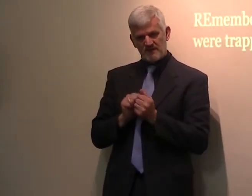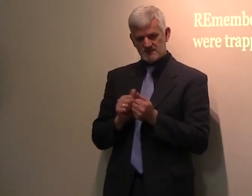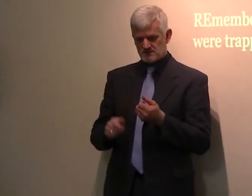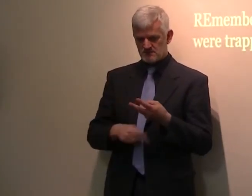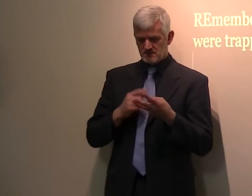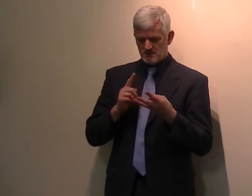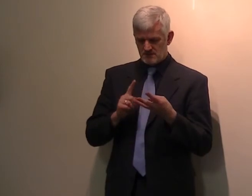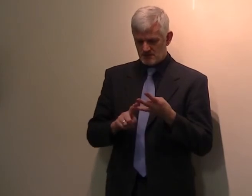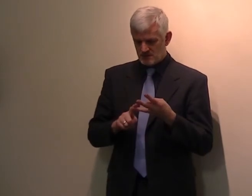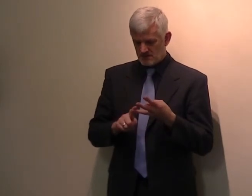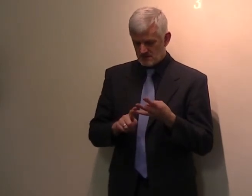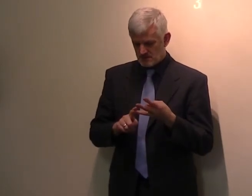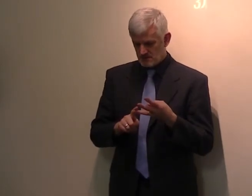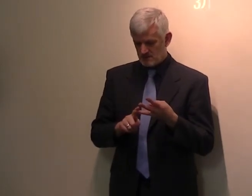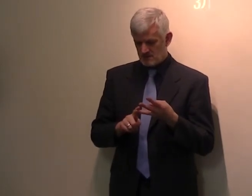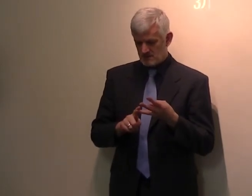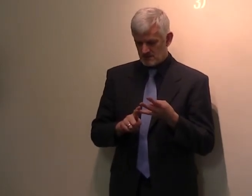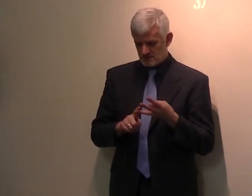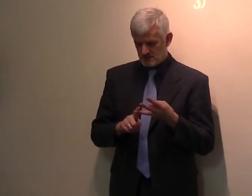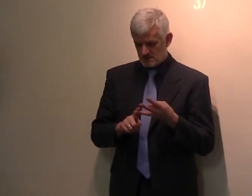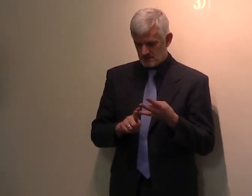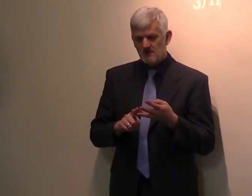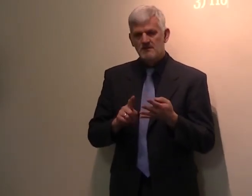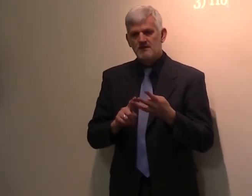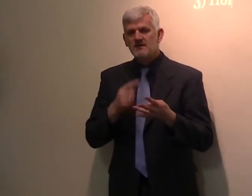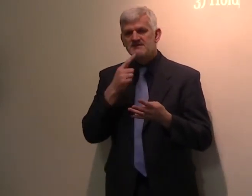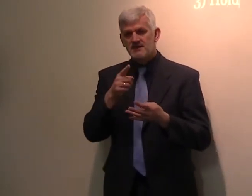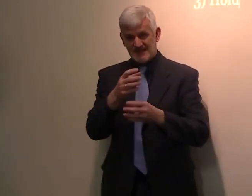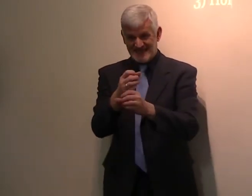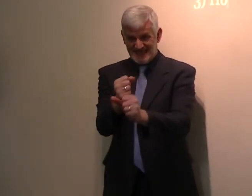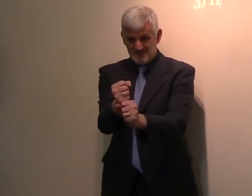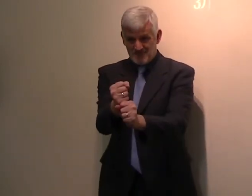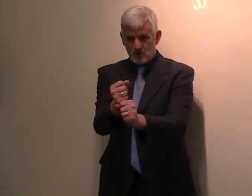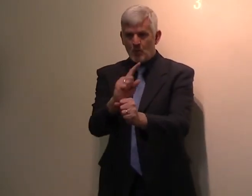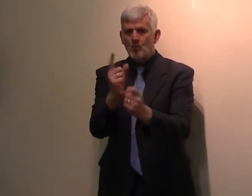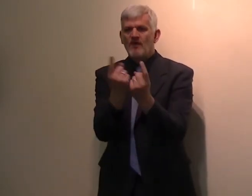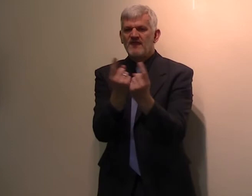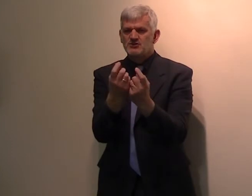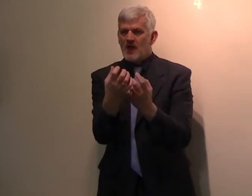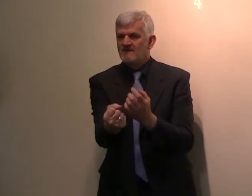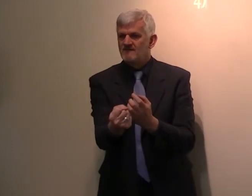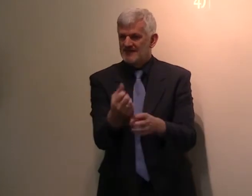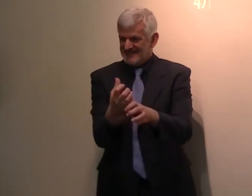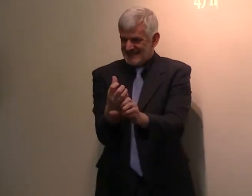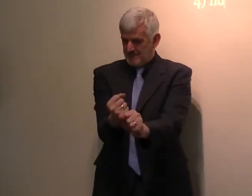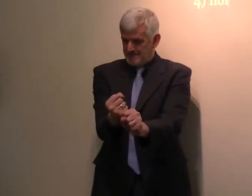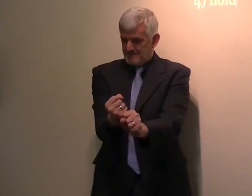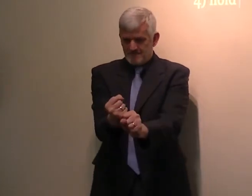the Lord says to the church of Sardis, hold fast those things. Hold them fast. Hold on tight. Keep these